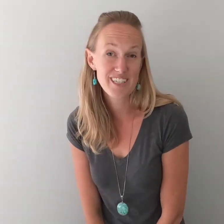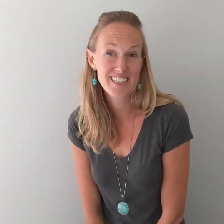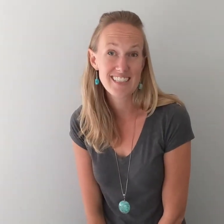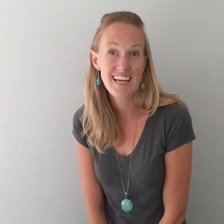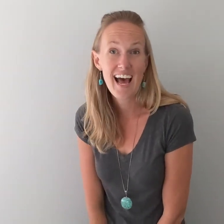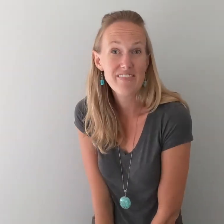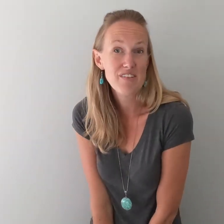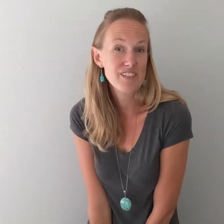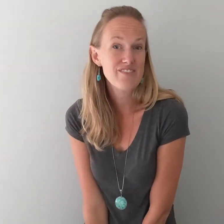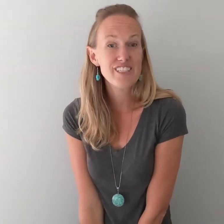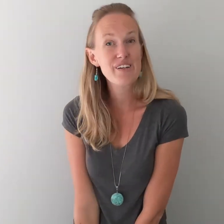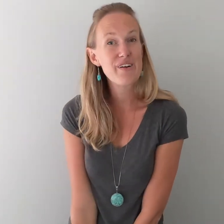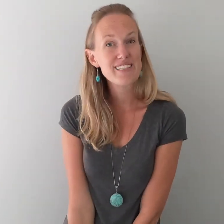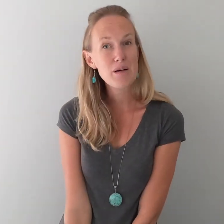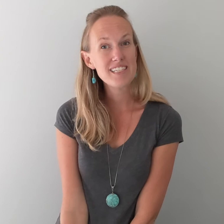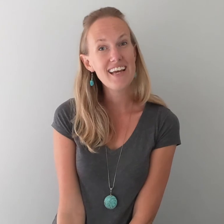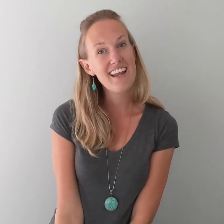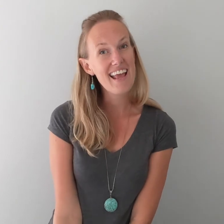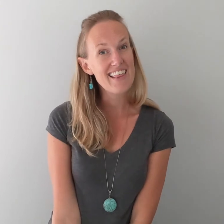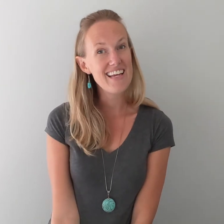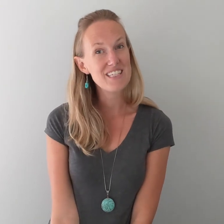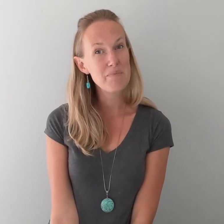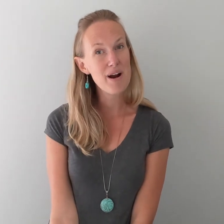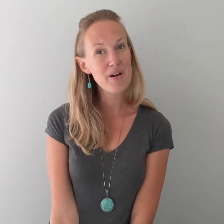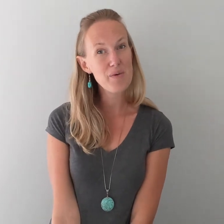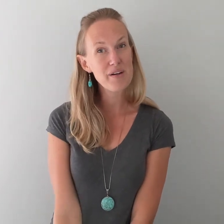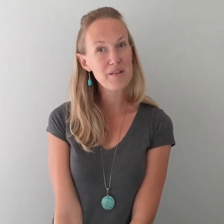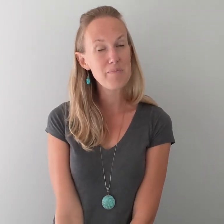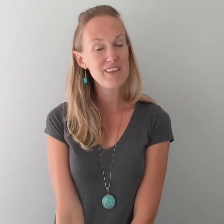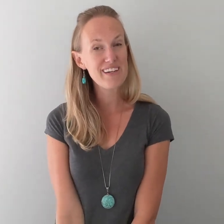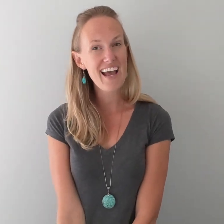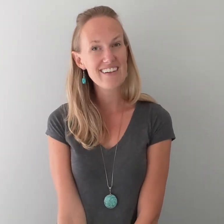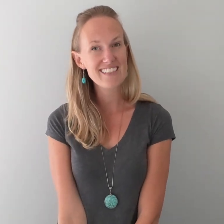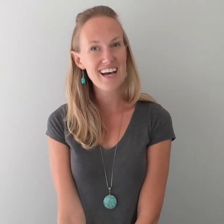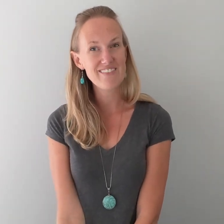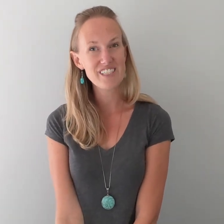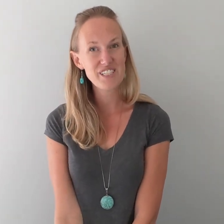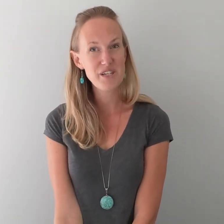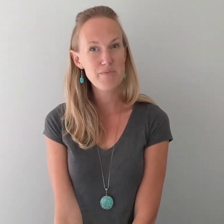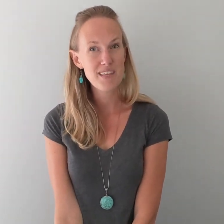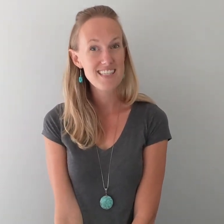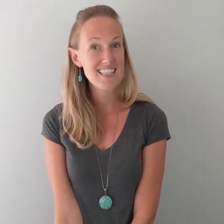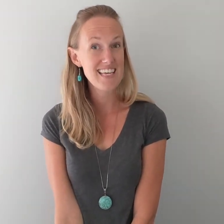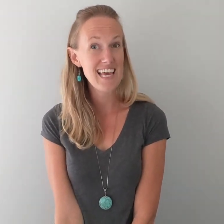verse. After the first verse, the chorus comes again, and then tomorrow we're gonna be learning how to sign verse 2. See you